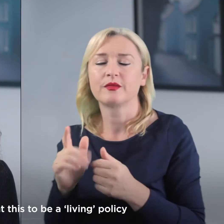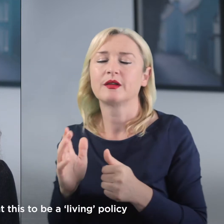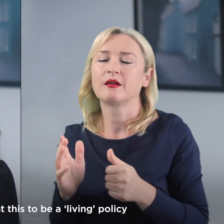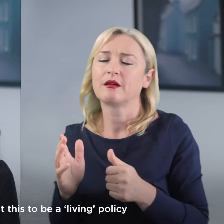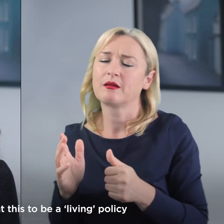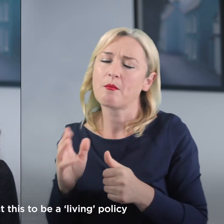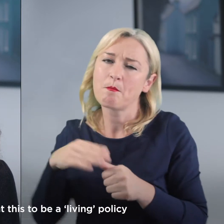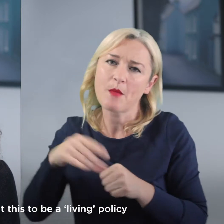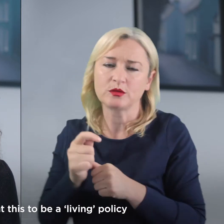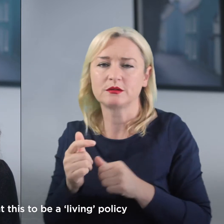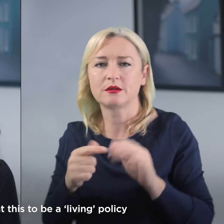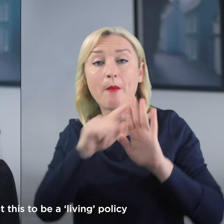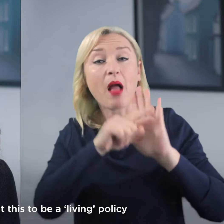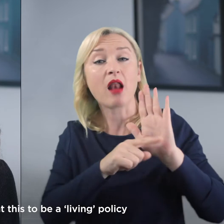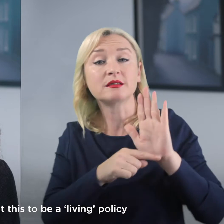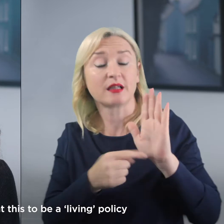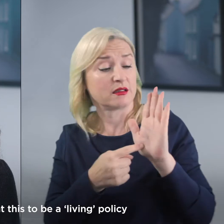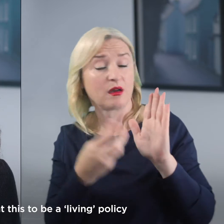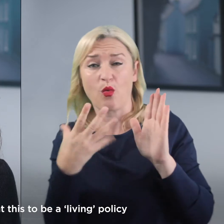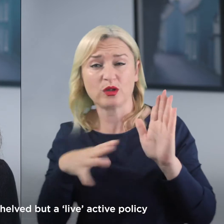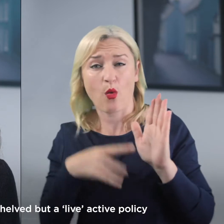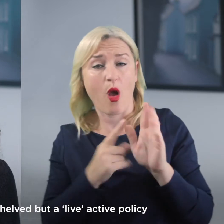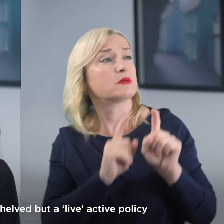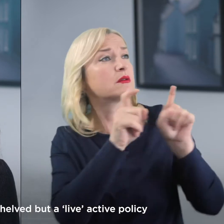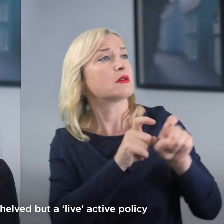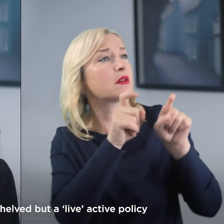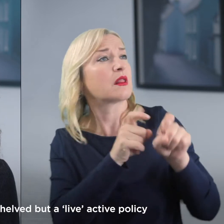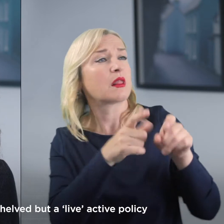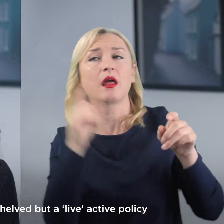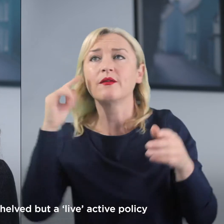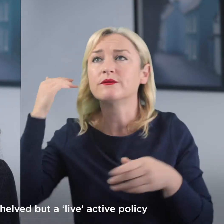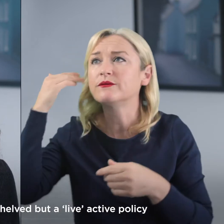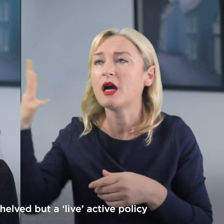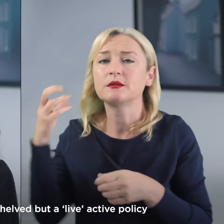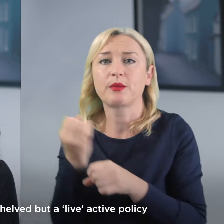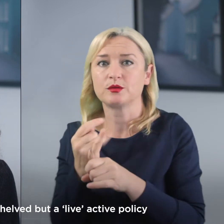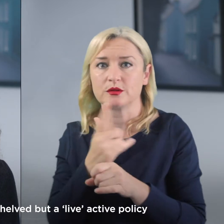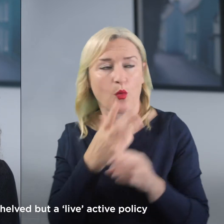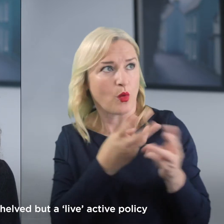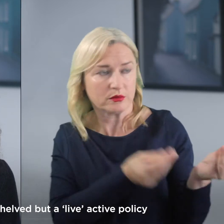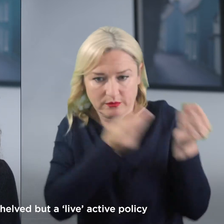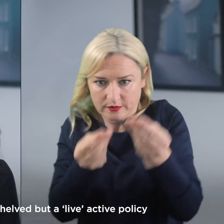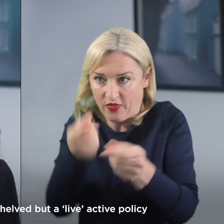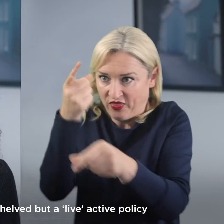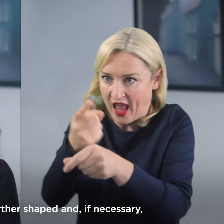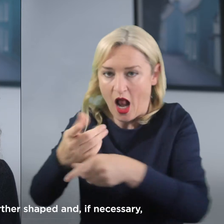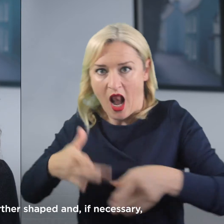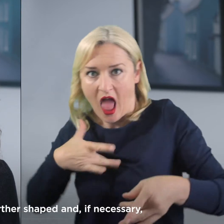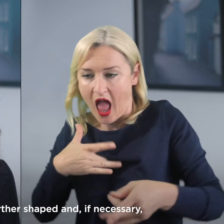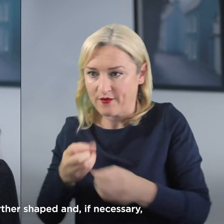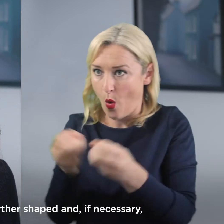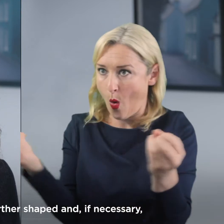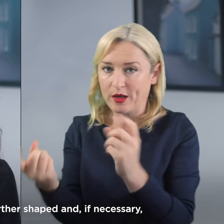Above all, we want this to be a living policy, not written and then shelved, but a live, active policy open